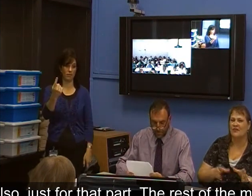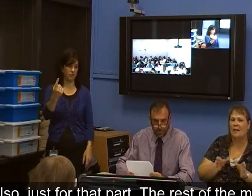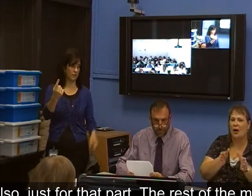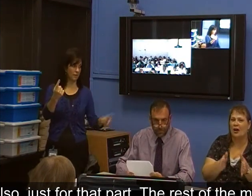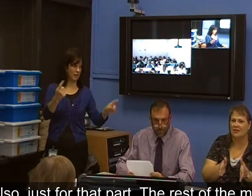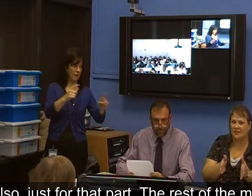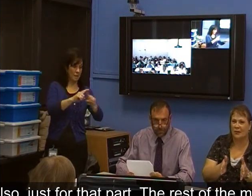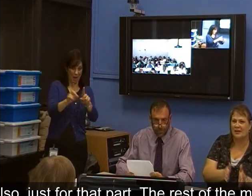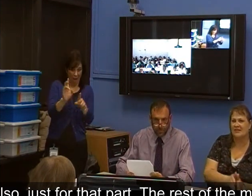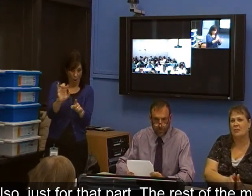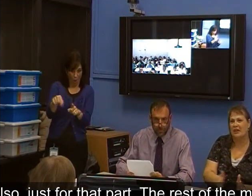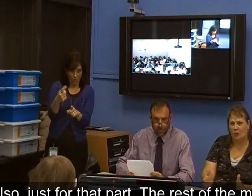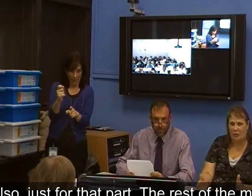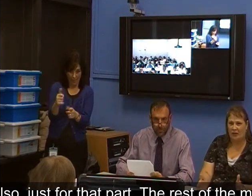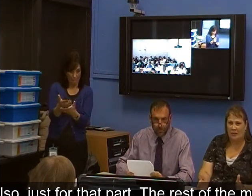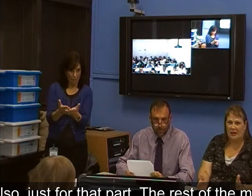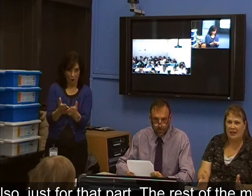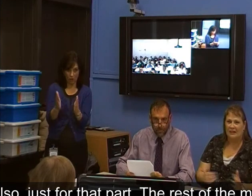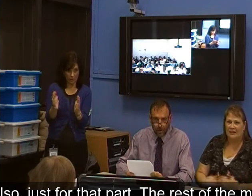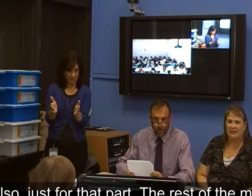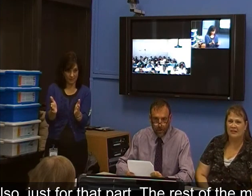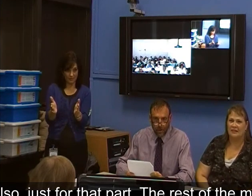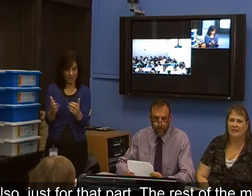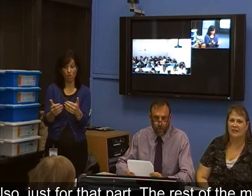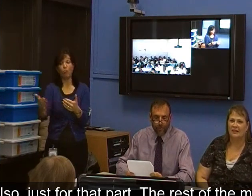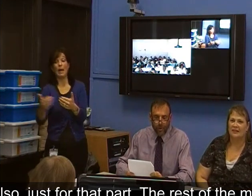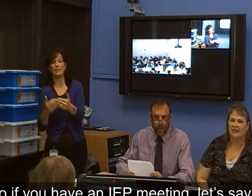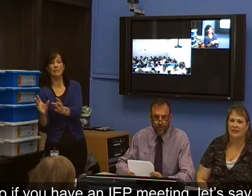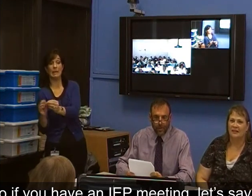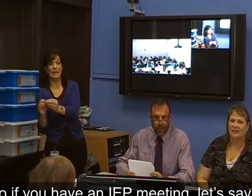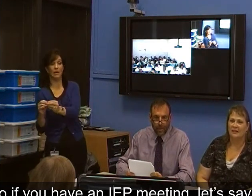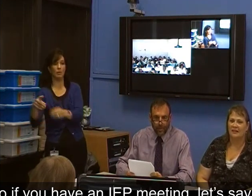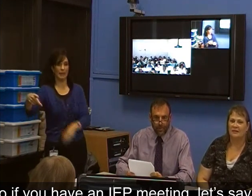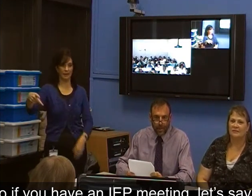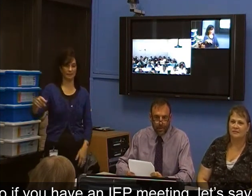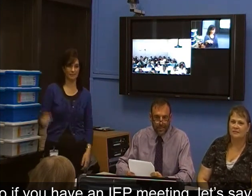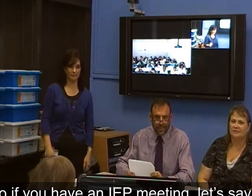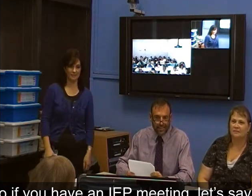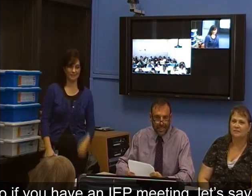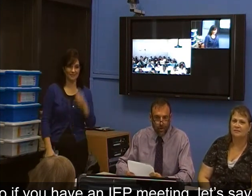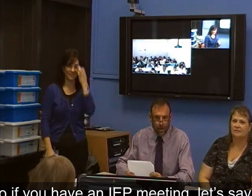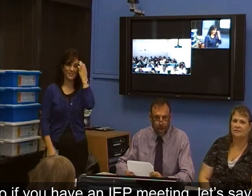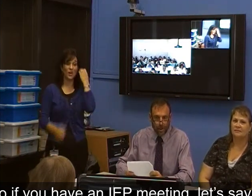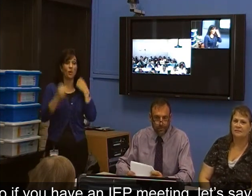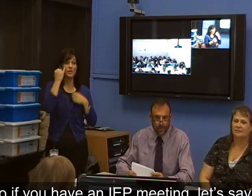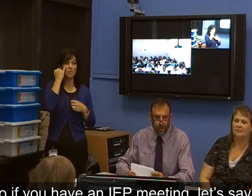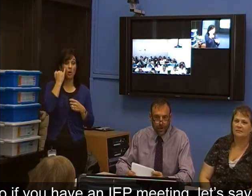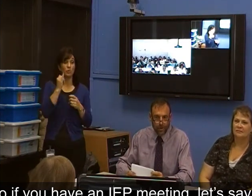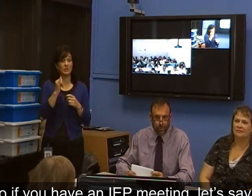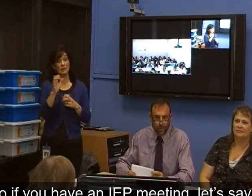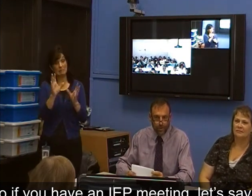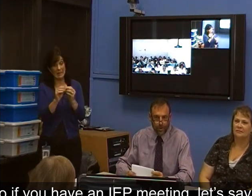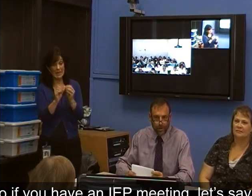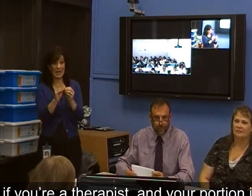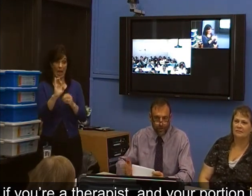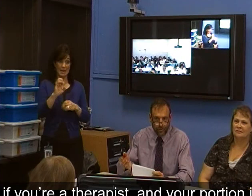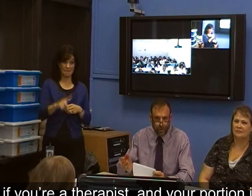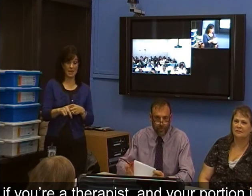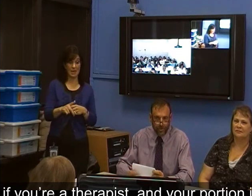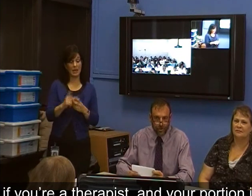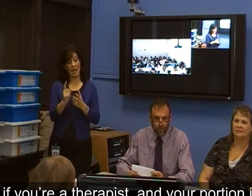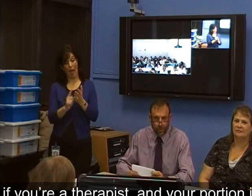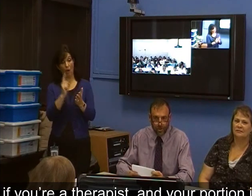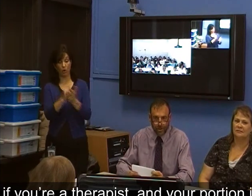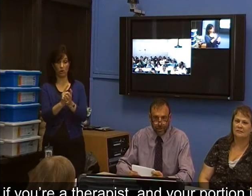for that part, the rest of the meeting would be the P. So if you have an IEP meeting, let's say it's an hour long, and your portion, if you're a therapist,